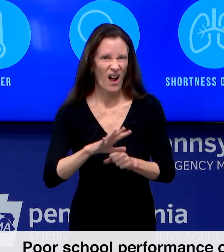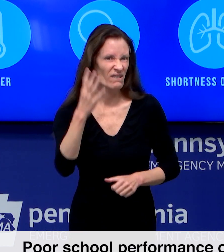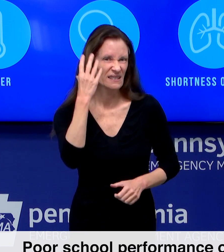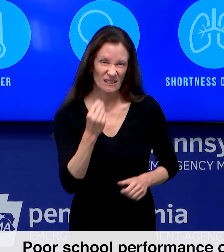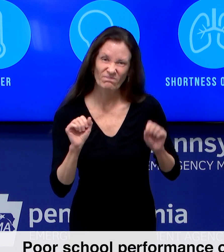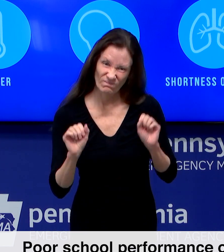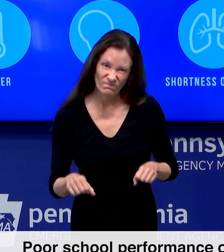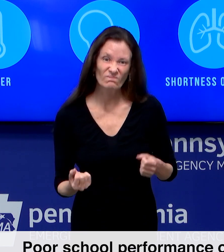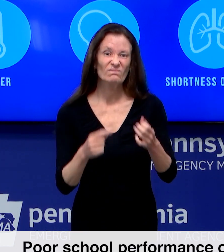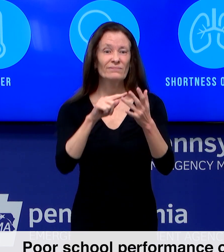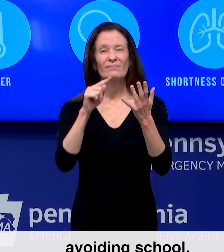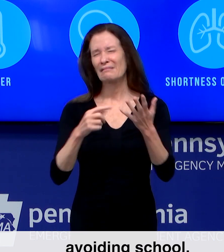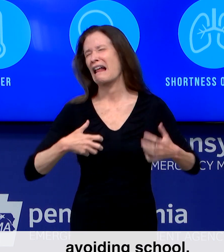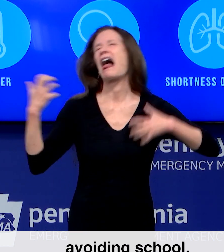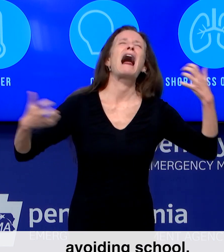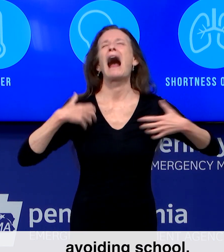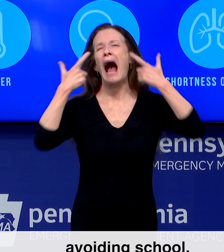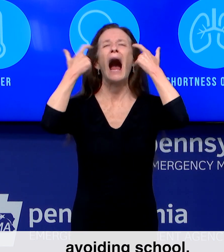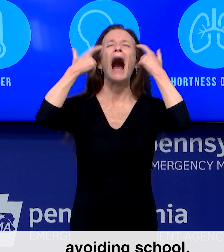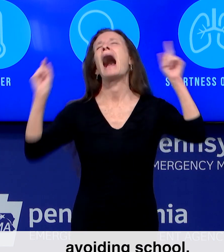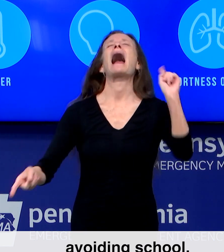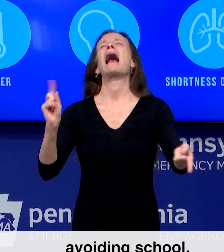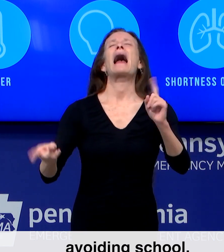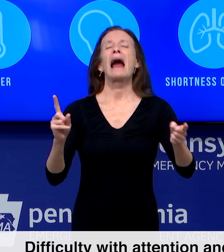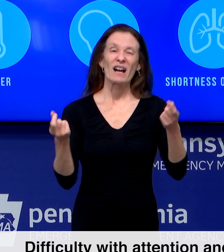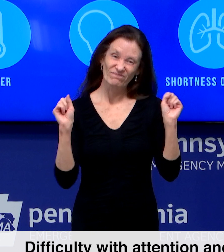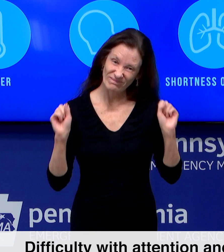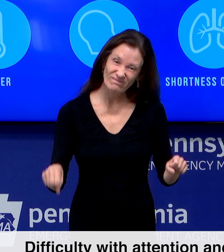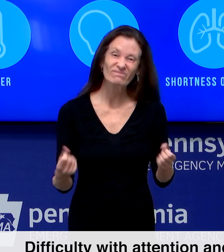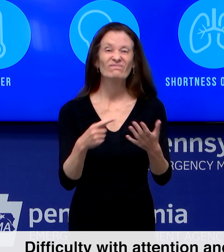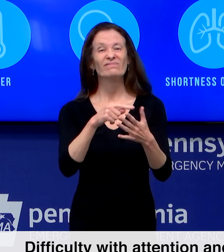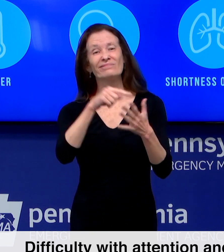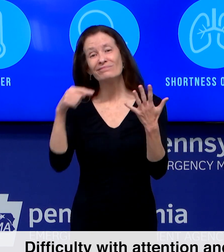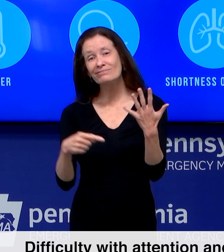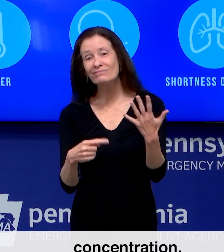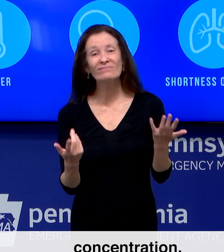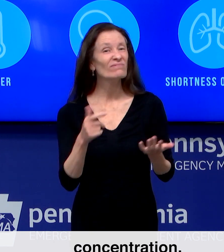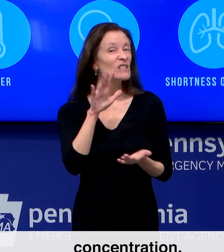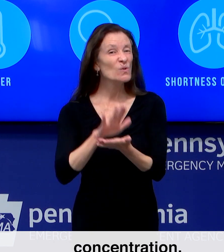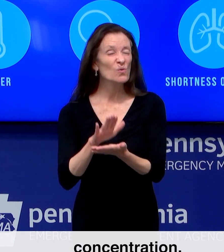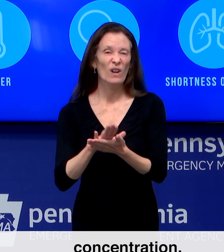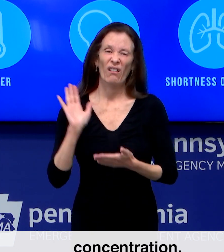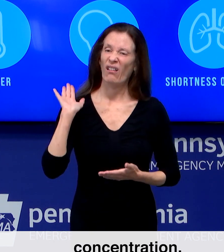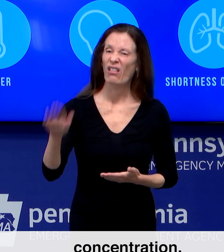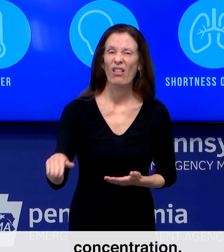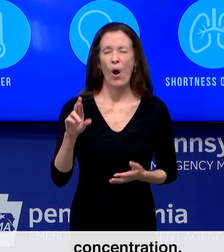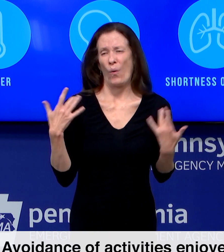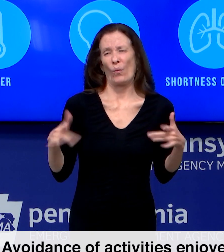poor school performance or avoiding school, difficulty with attention and concentration,